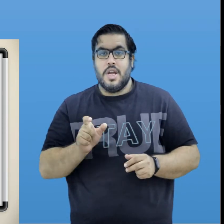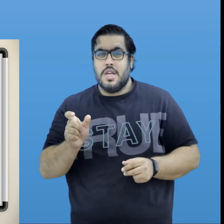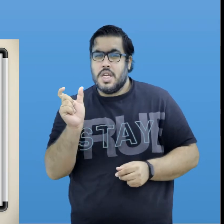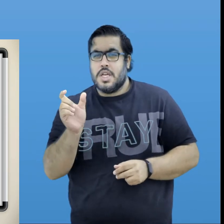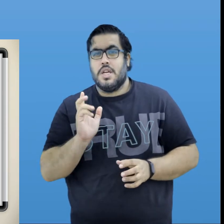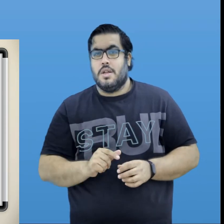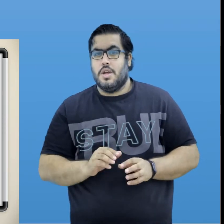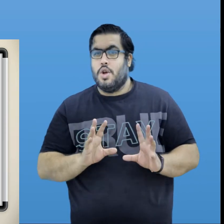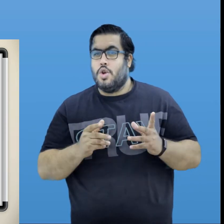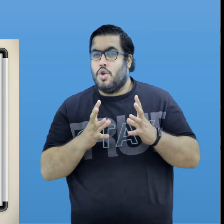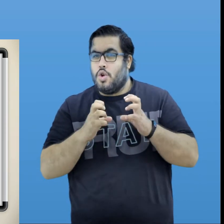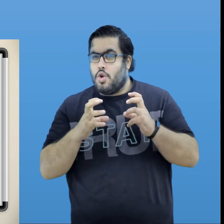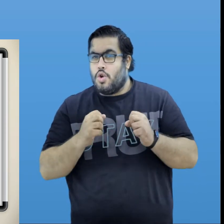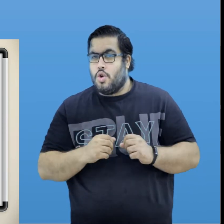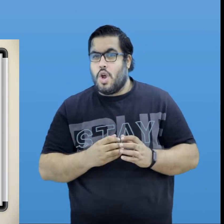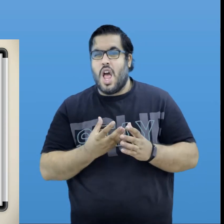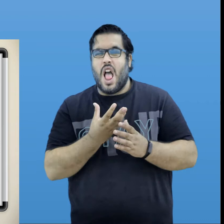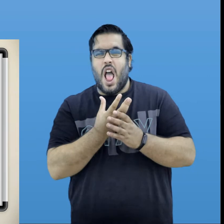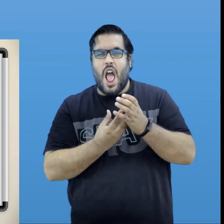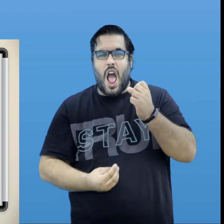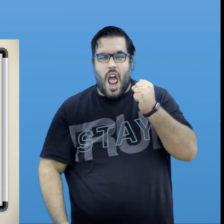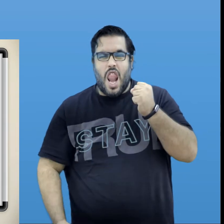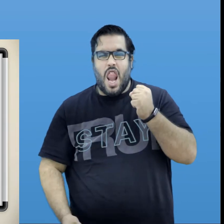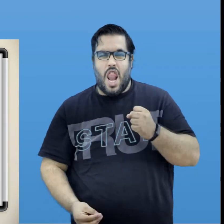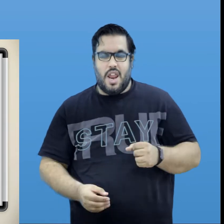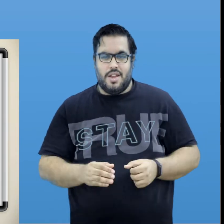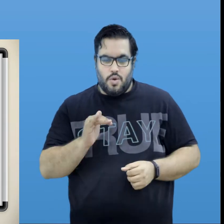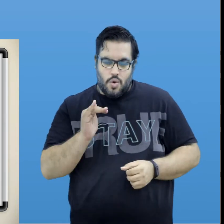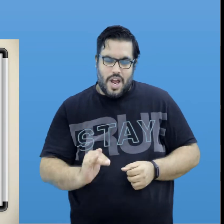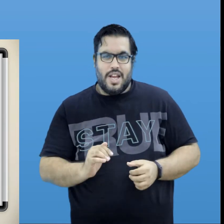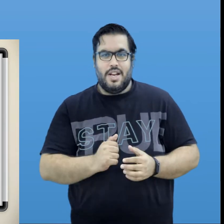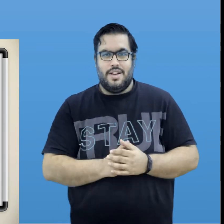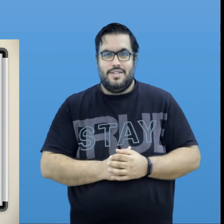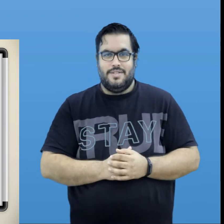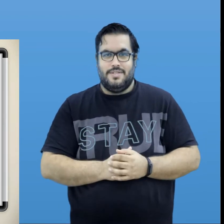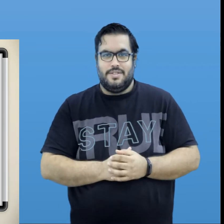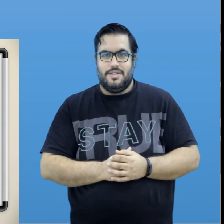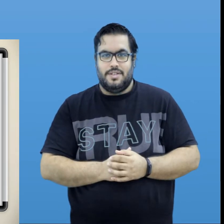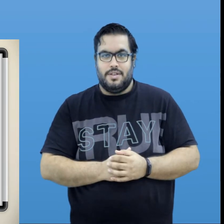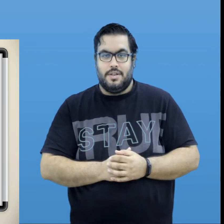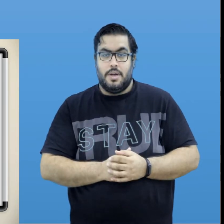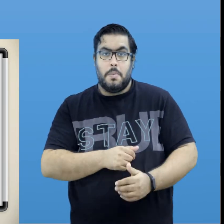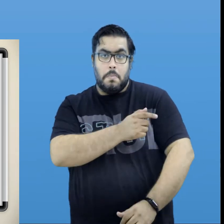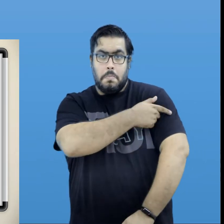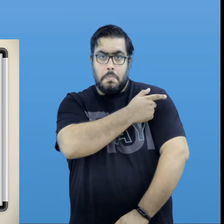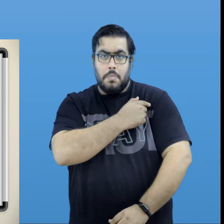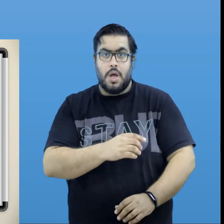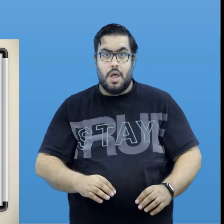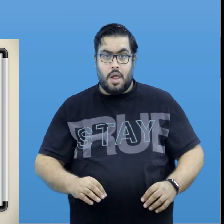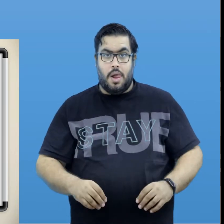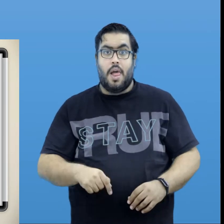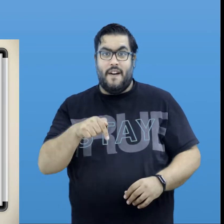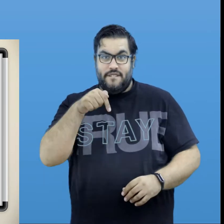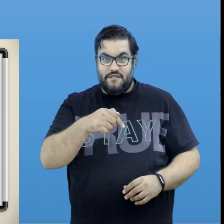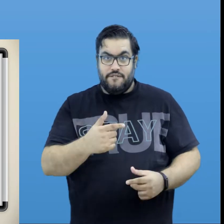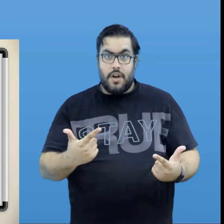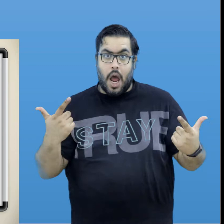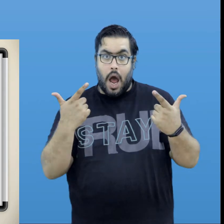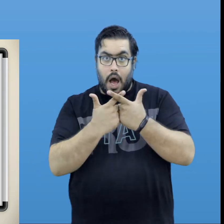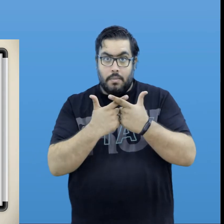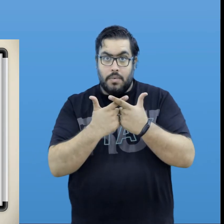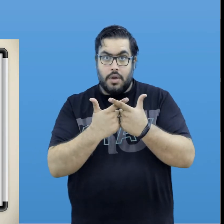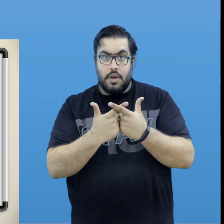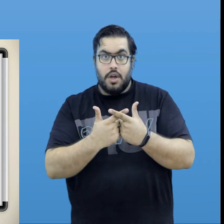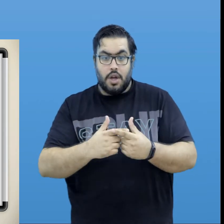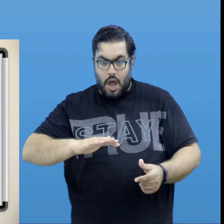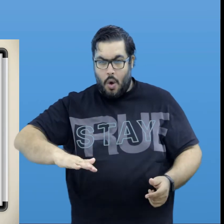like we said, vision changed to eyesight and increases changed to improve. Here is our second sentence. Vitamin C